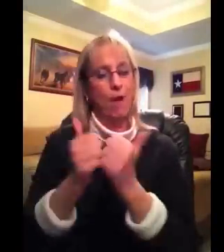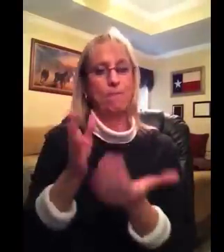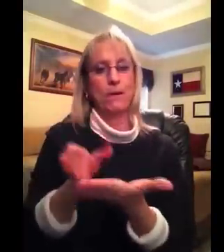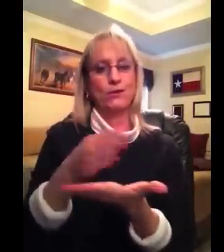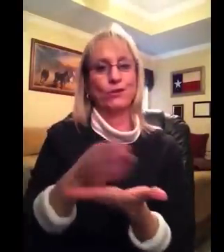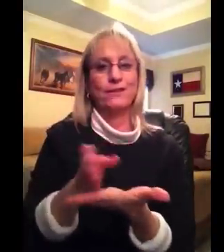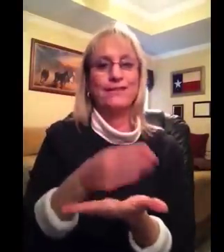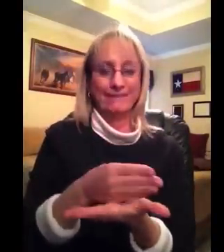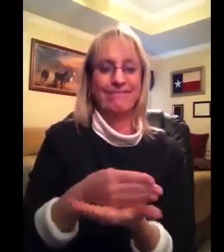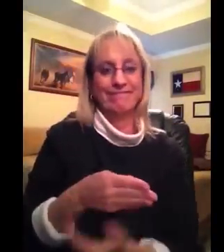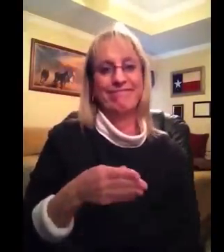budgeting.